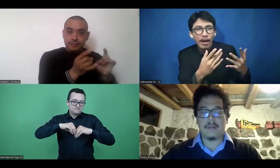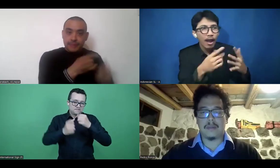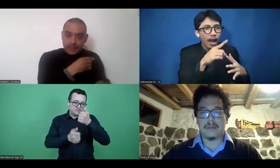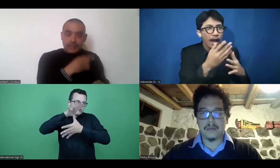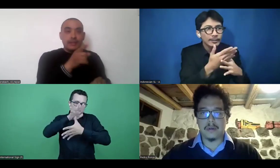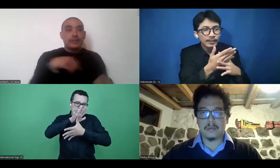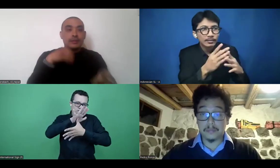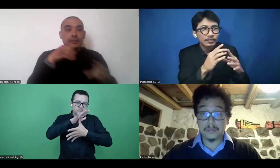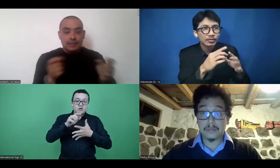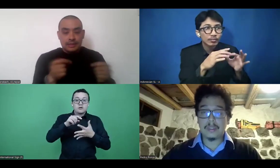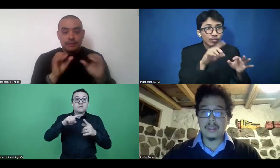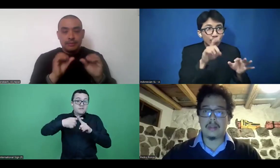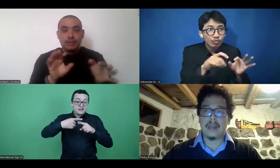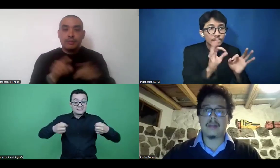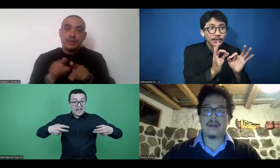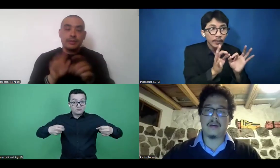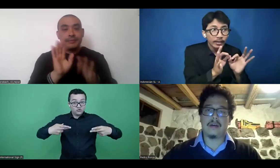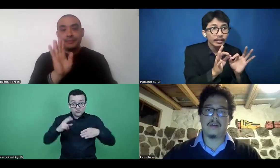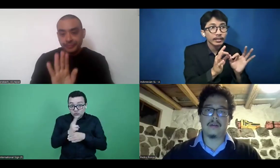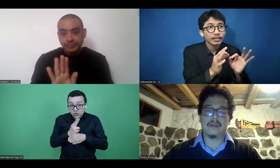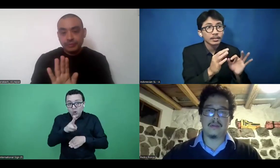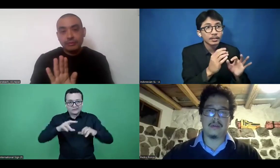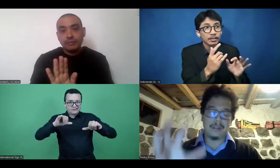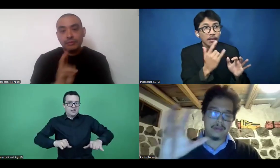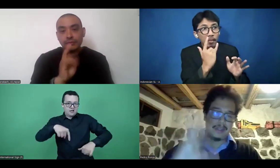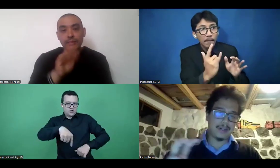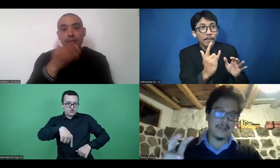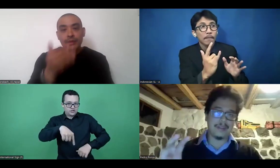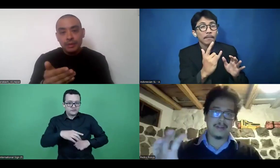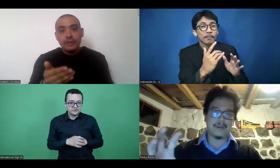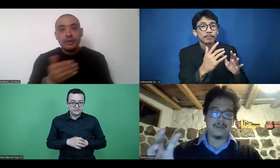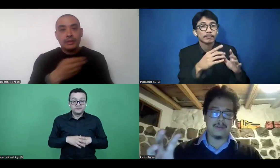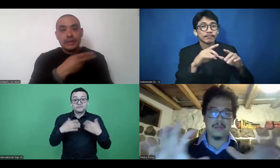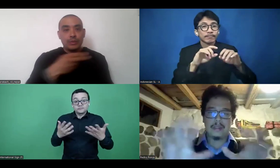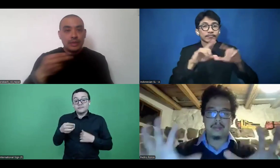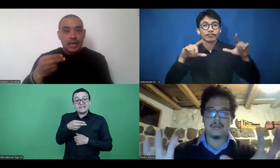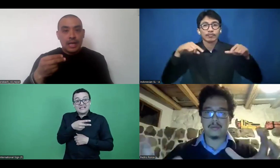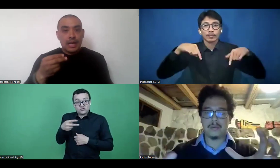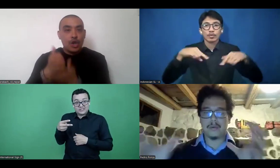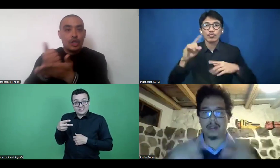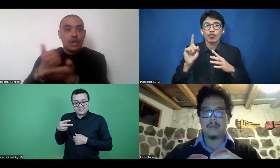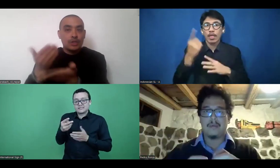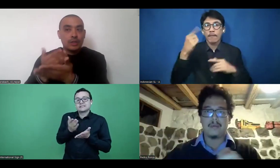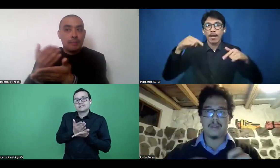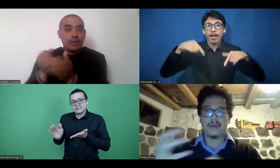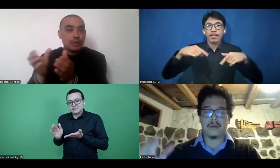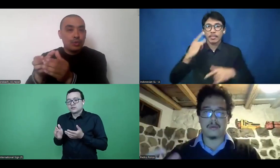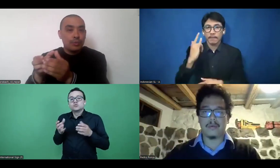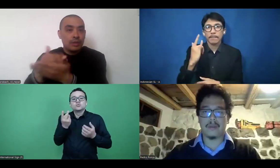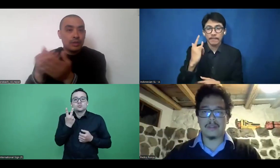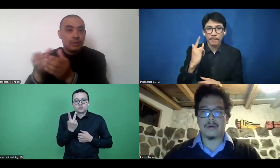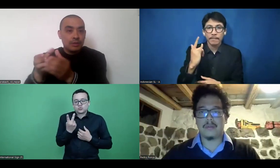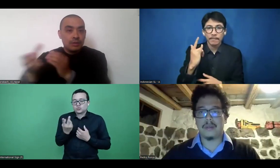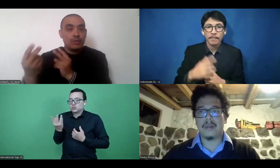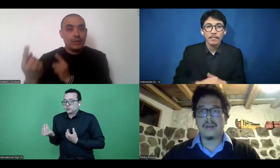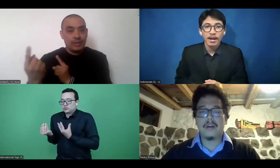live captions. Then the Indonesia grantees are going to be split into two groups, one in the main room and the other group